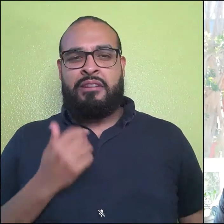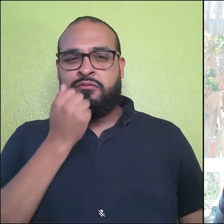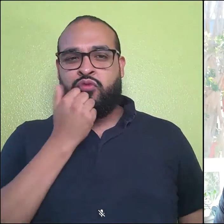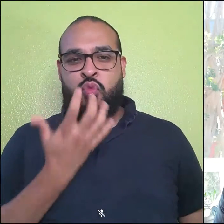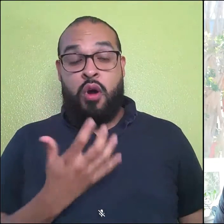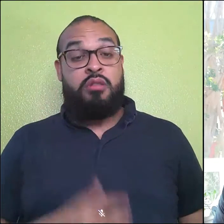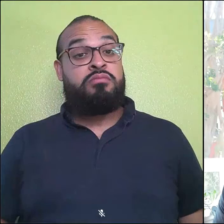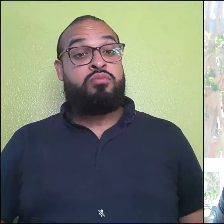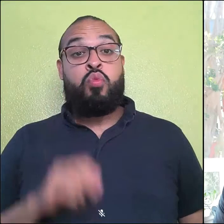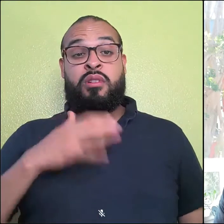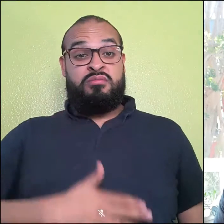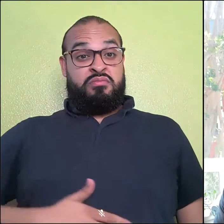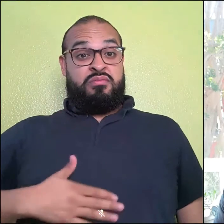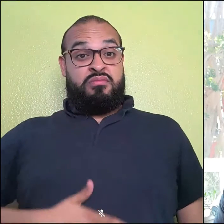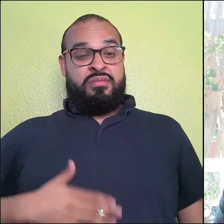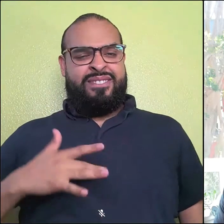nervousness in the gut.